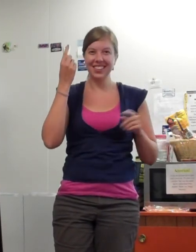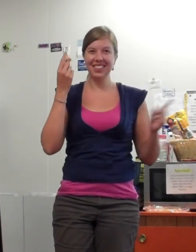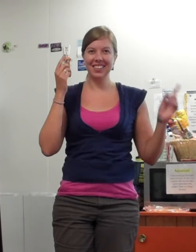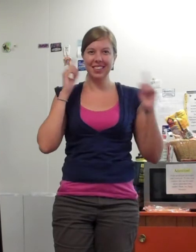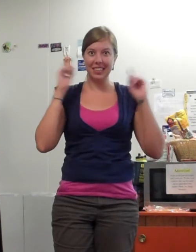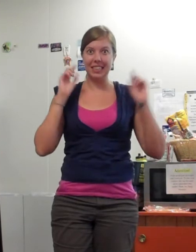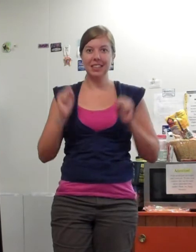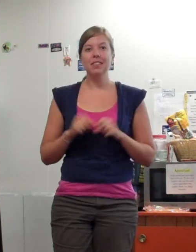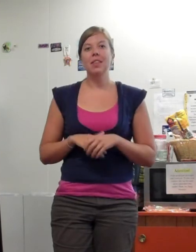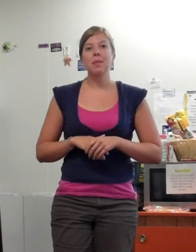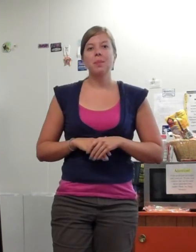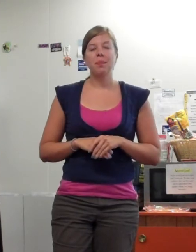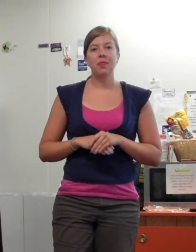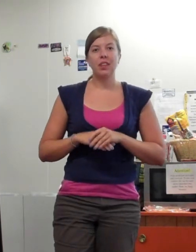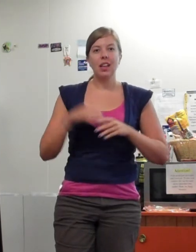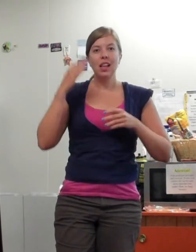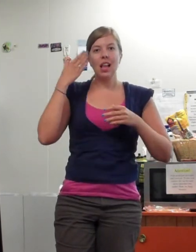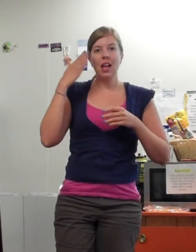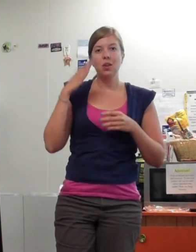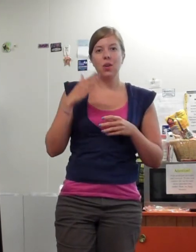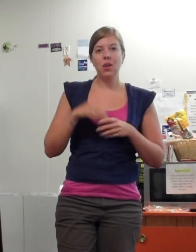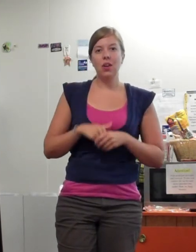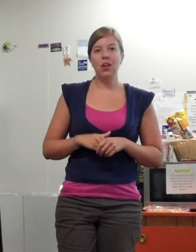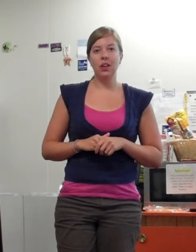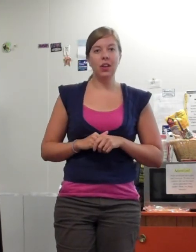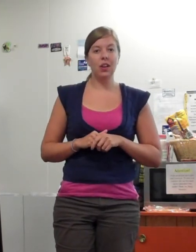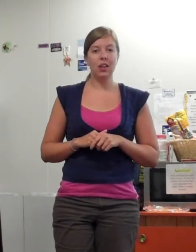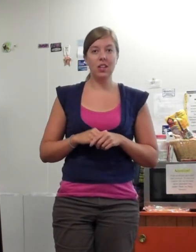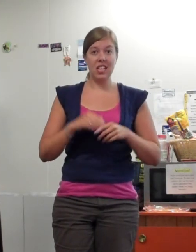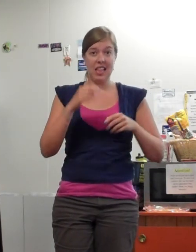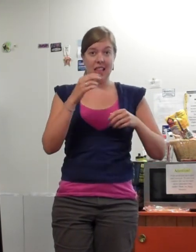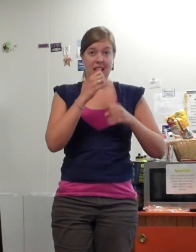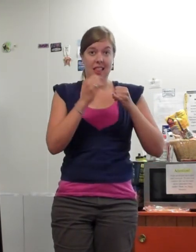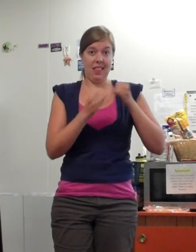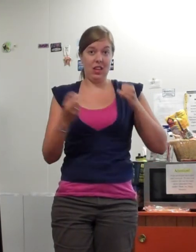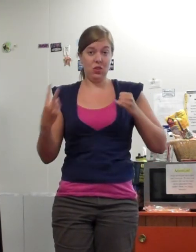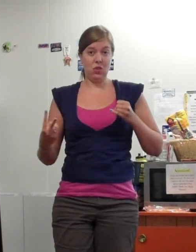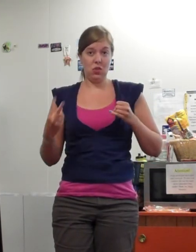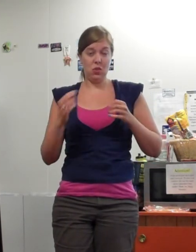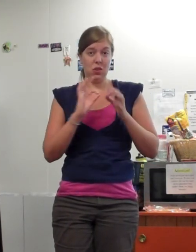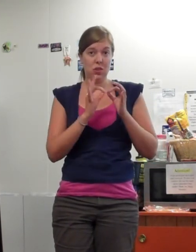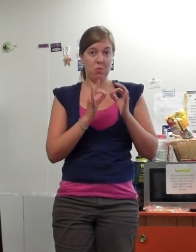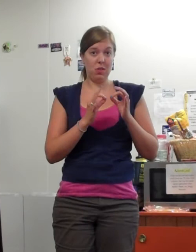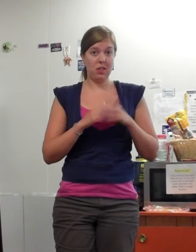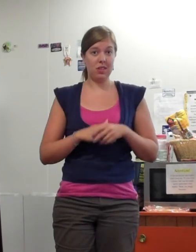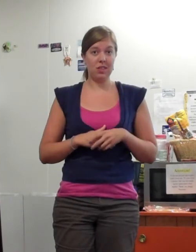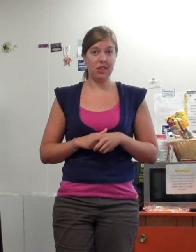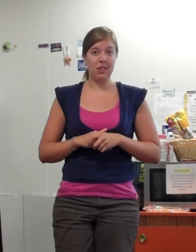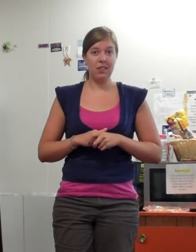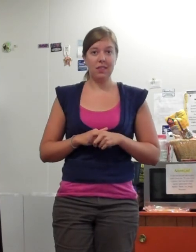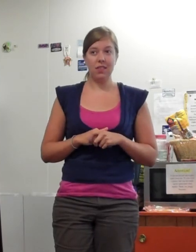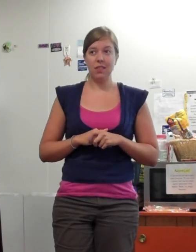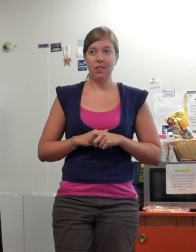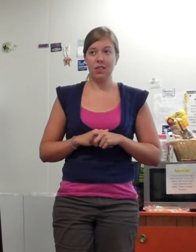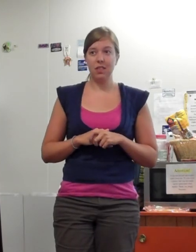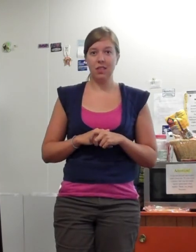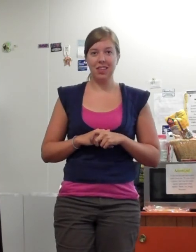that. So I don't know, are these your last two interpreters, or do you want to take do you want to take it? Do you want to take volunteers for it? Yeah,